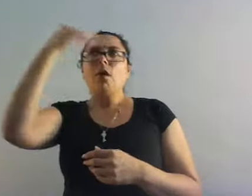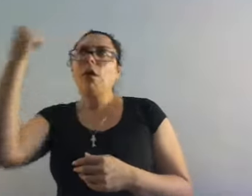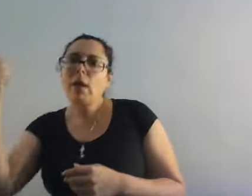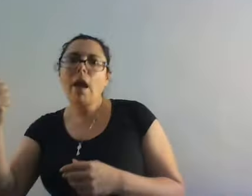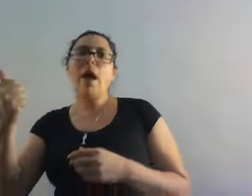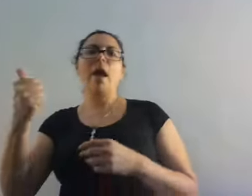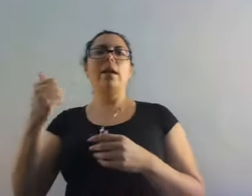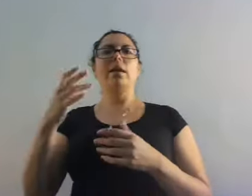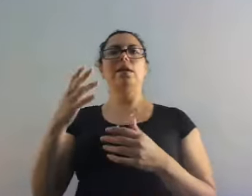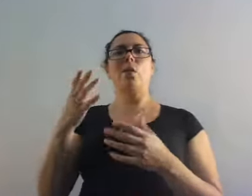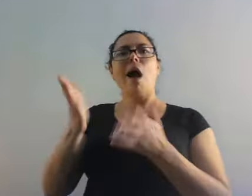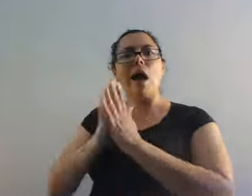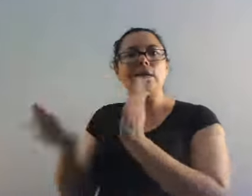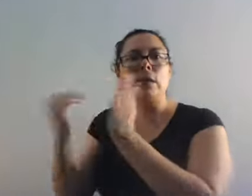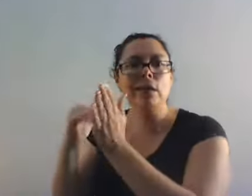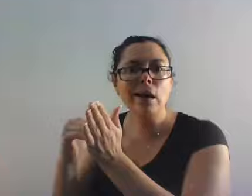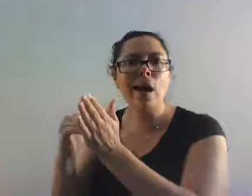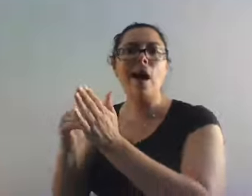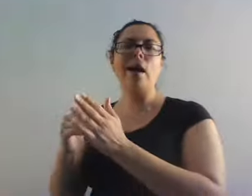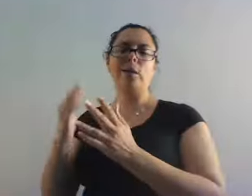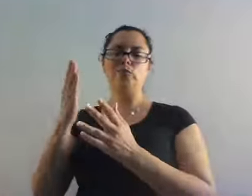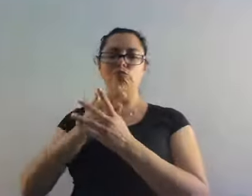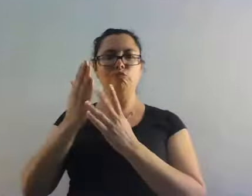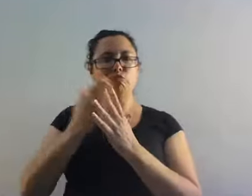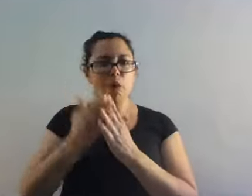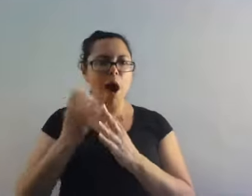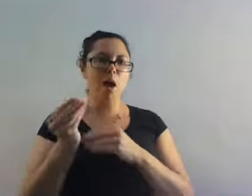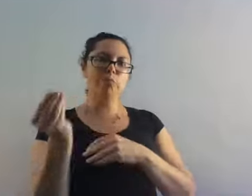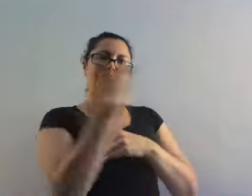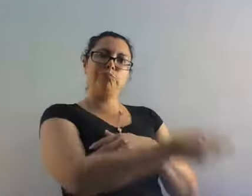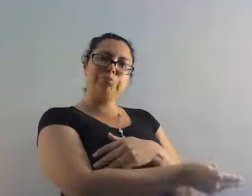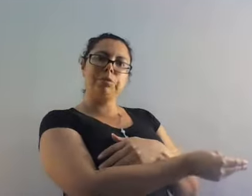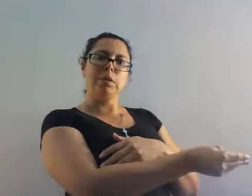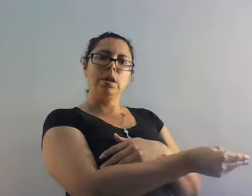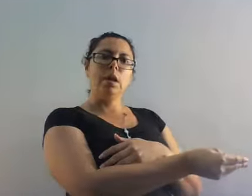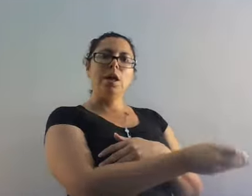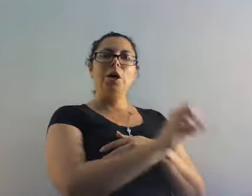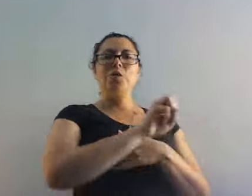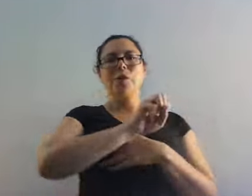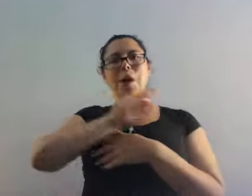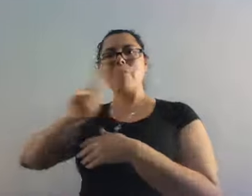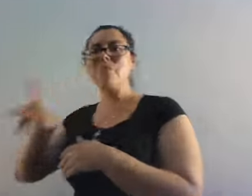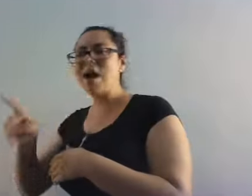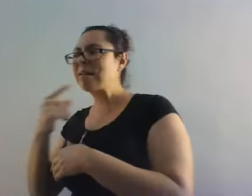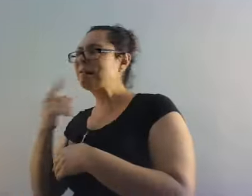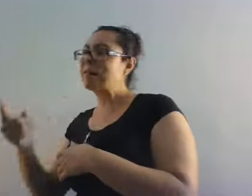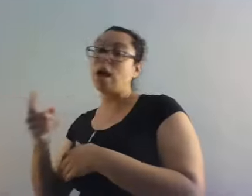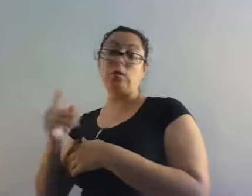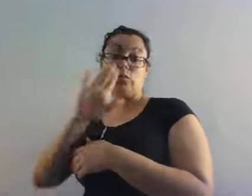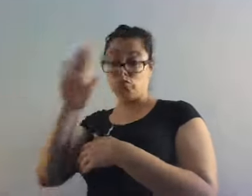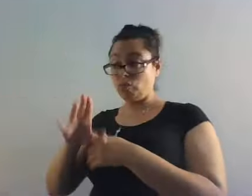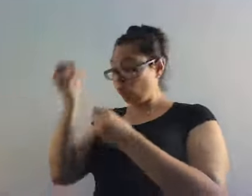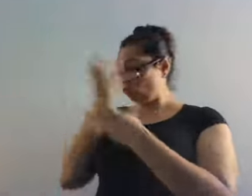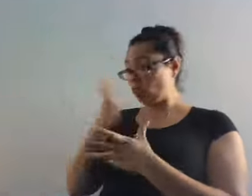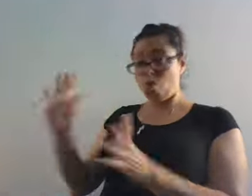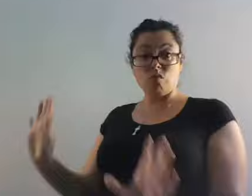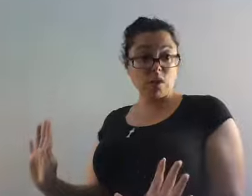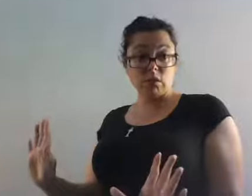that question and put it away in their file, you can't go back and use that and say, you never told me about this accident or